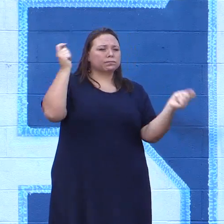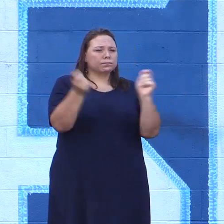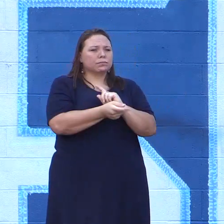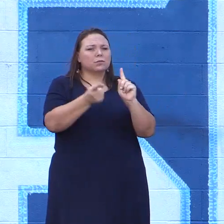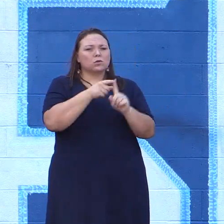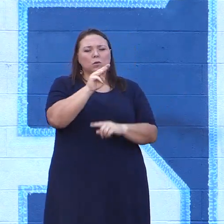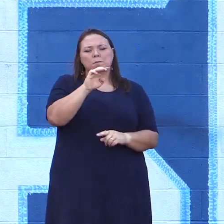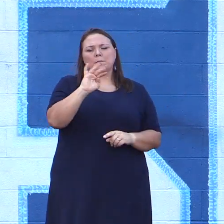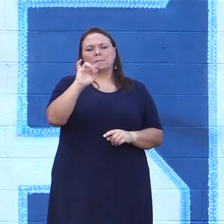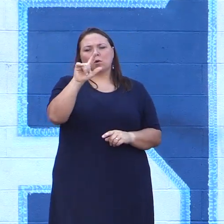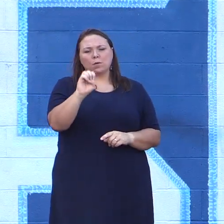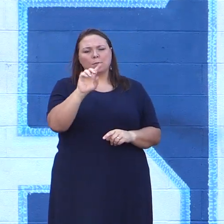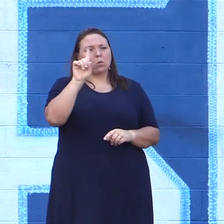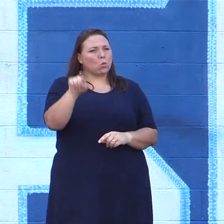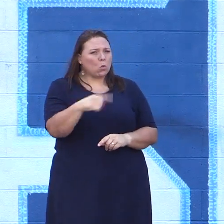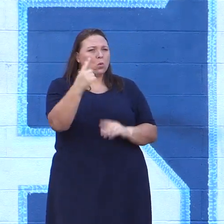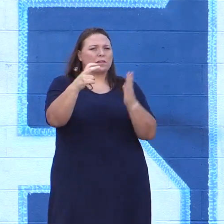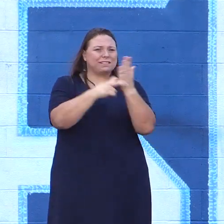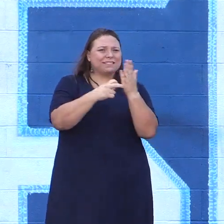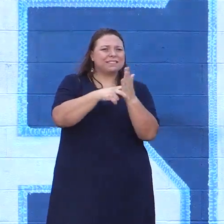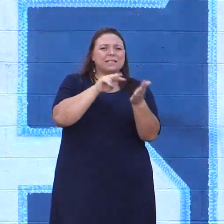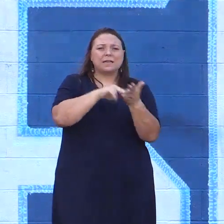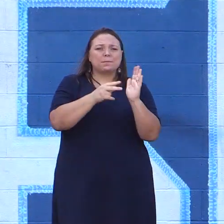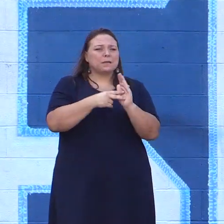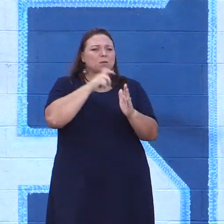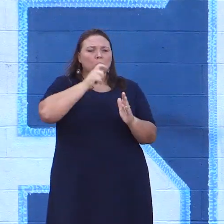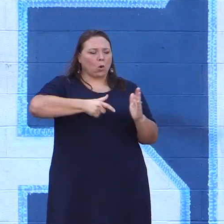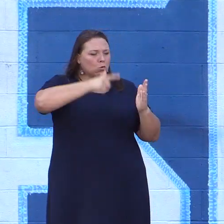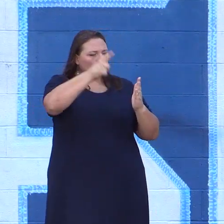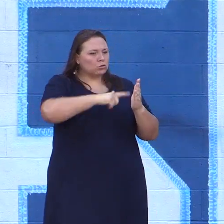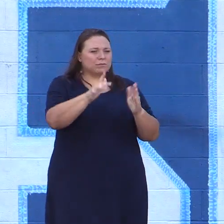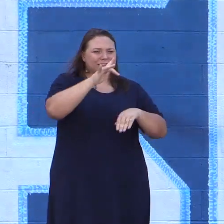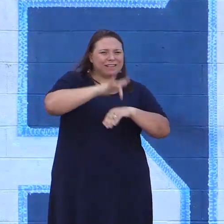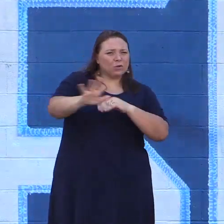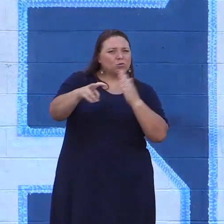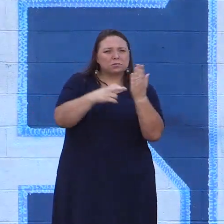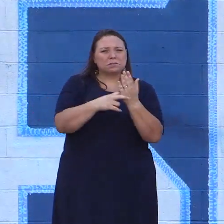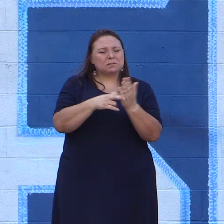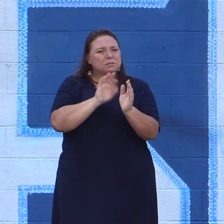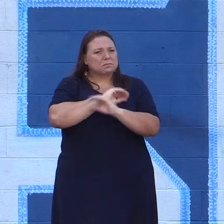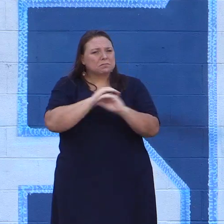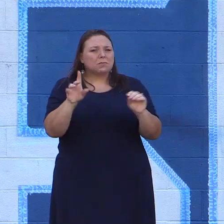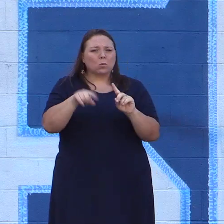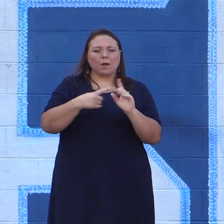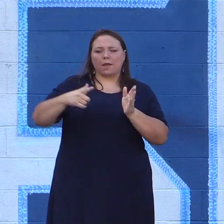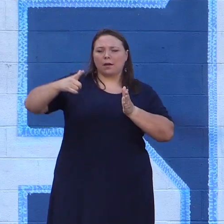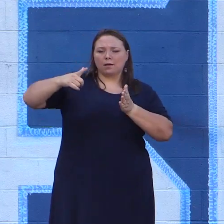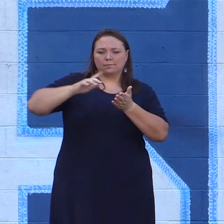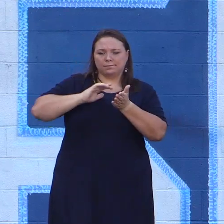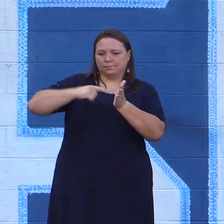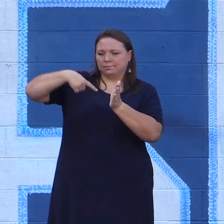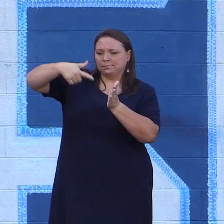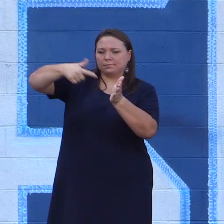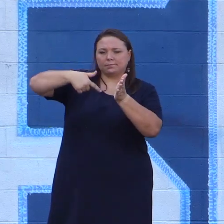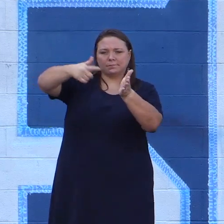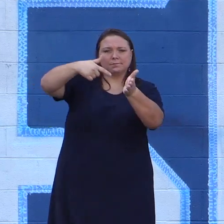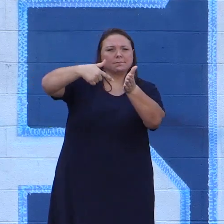mobile-only ticketing, so there will be no physical contact between our staff and our fans as they scan their tickets on their mobile